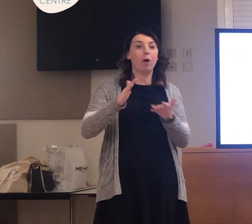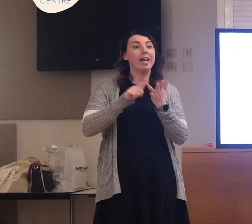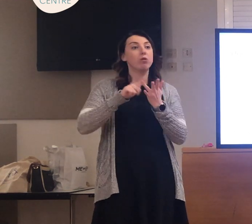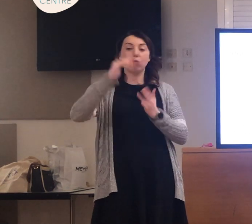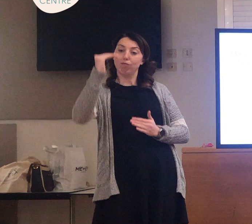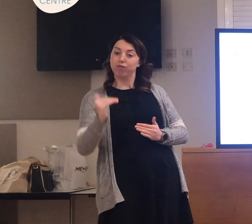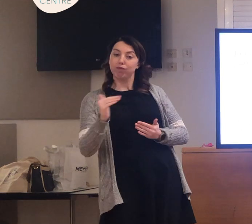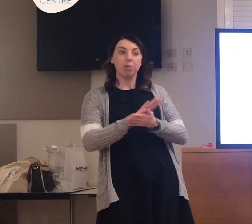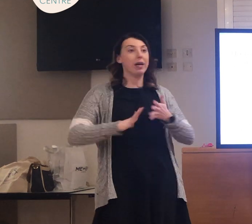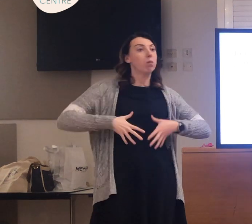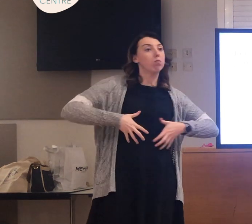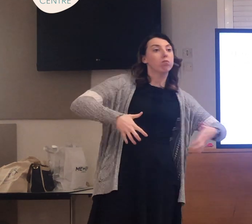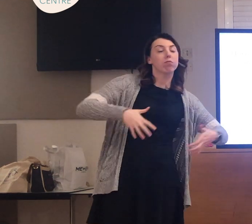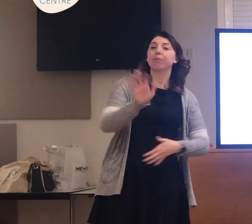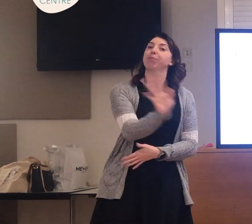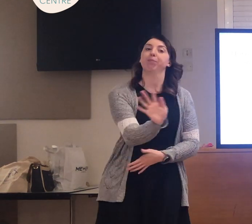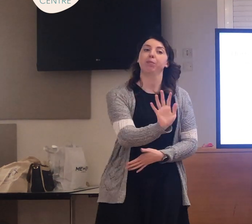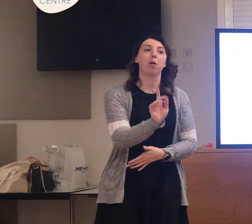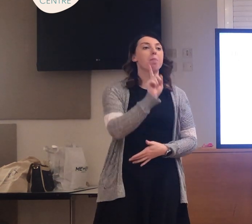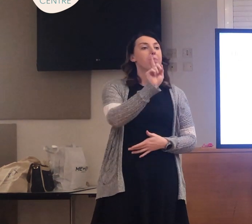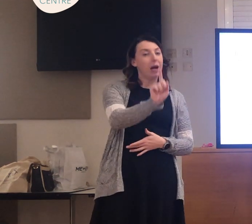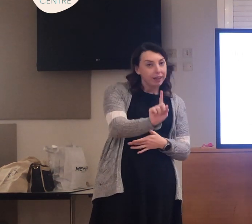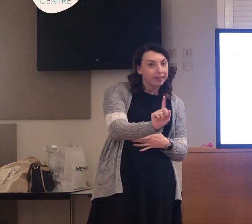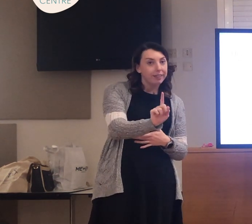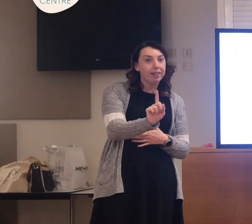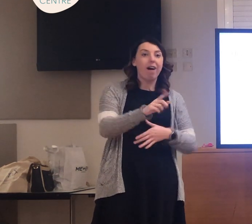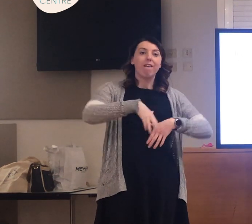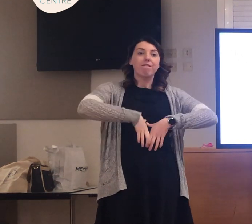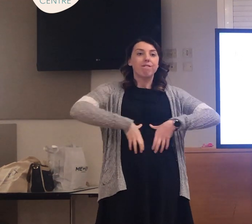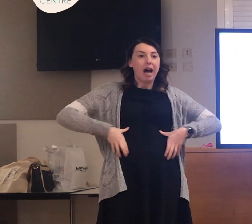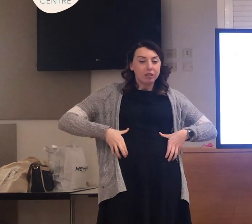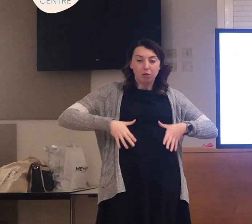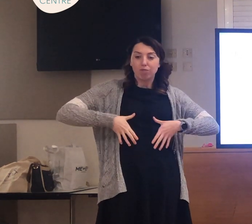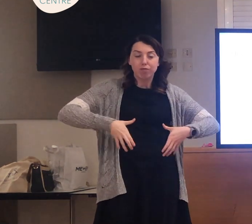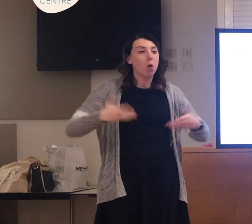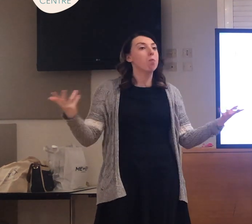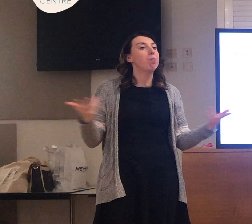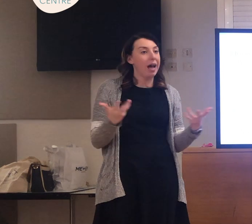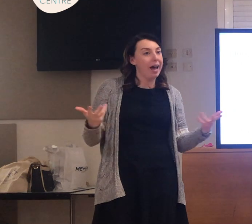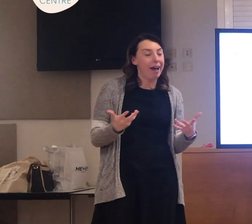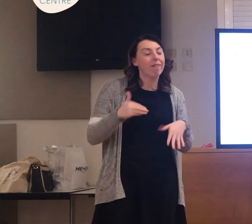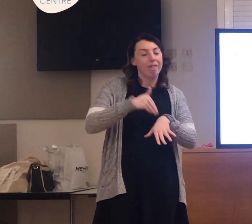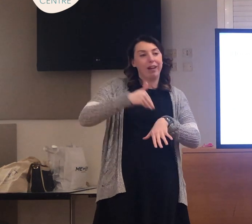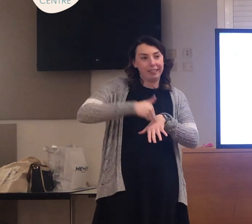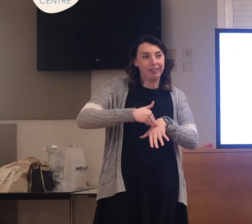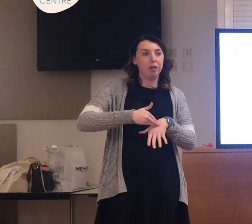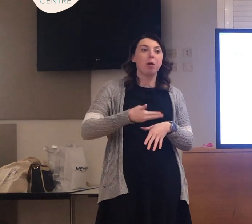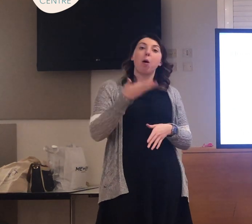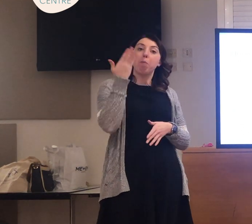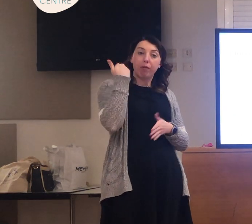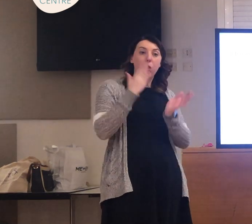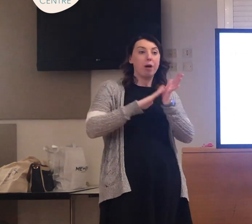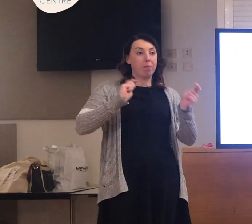estrogen doesn't make you fat. It just changes where the fat goes. So before menopause, it would